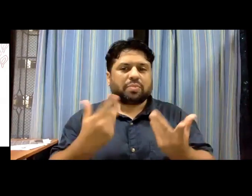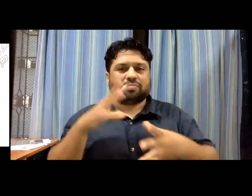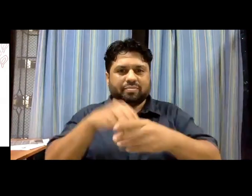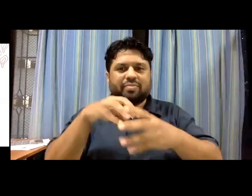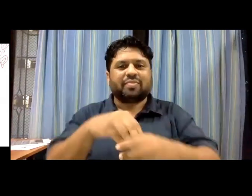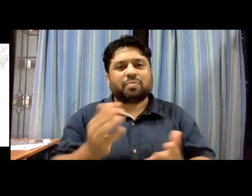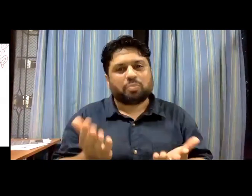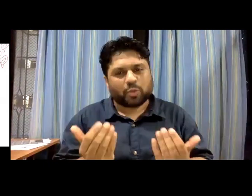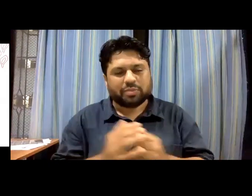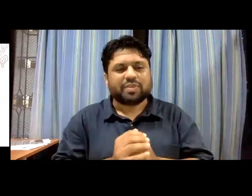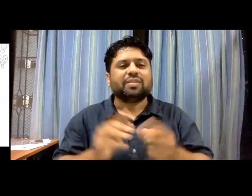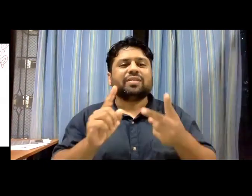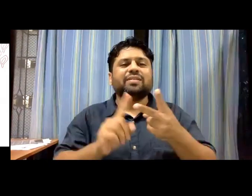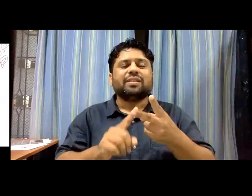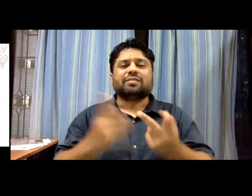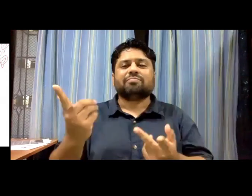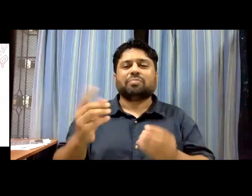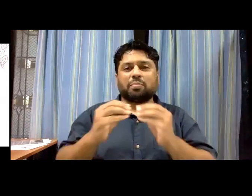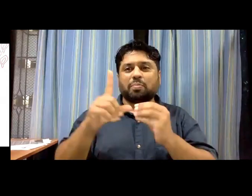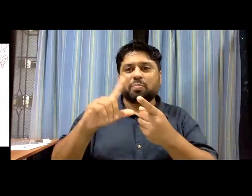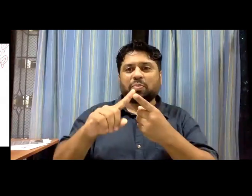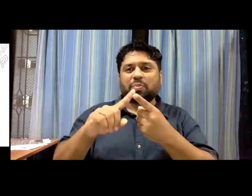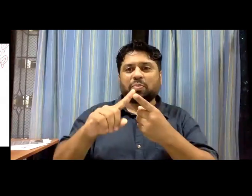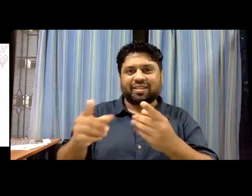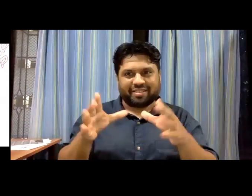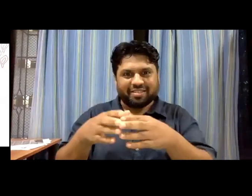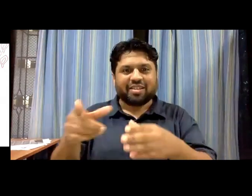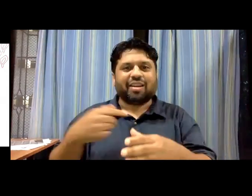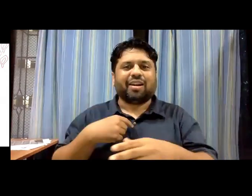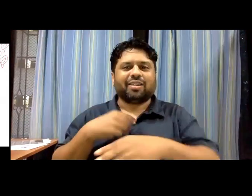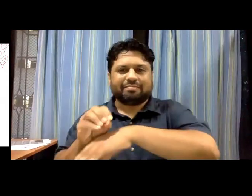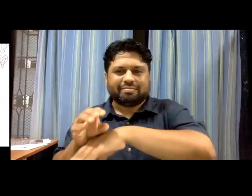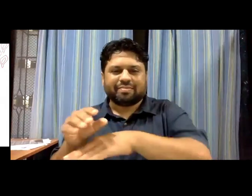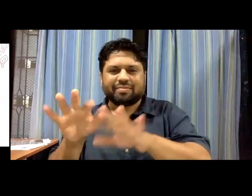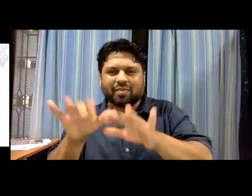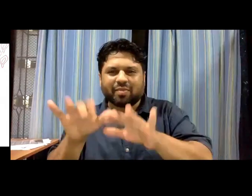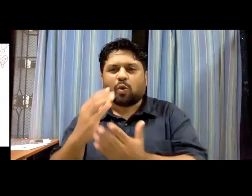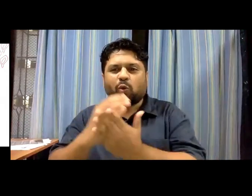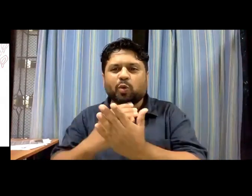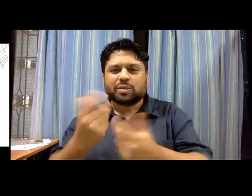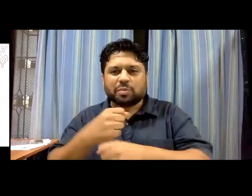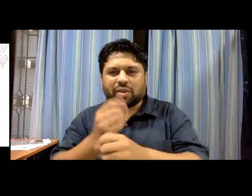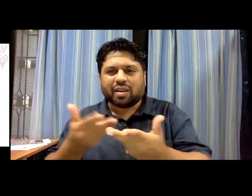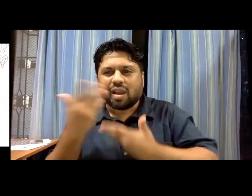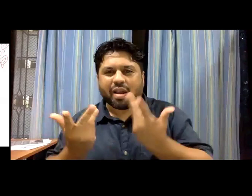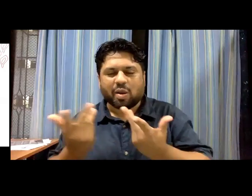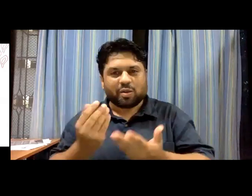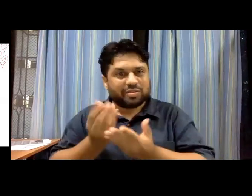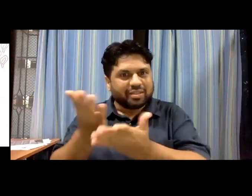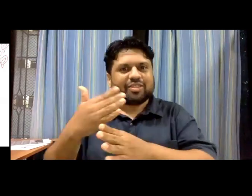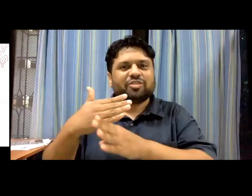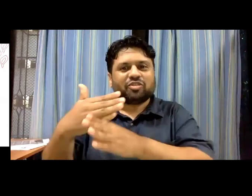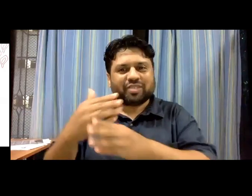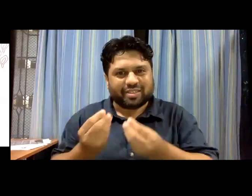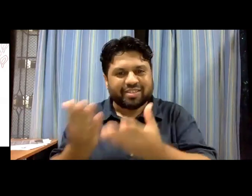who need guidance and training, we are possibly a part of that. Like Bleed TV, they have a group. We have been consulting with Bleed TV also, how